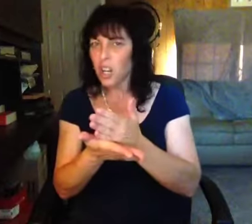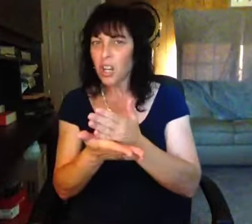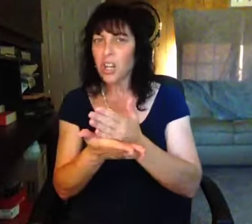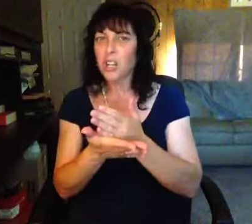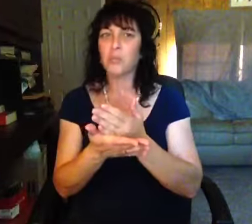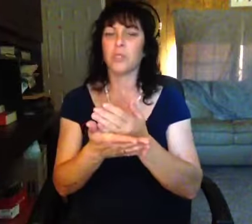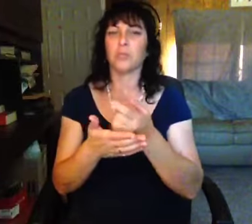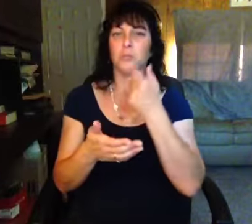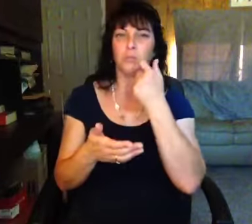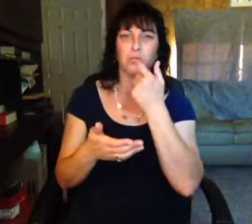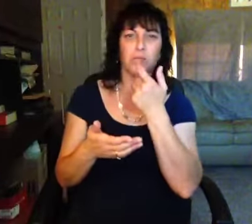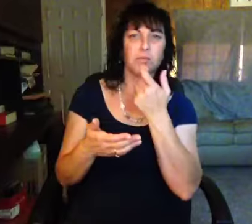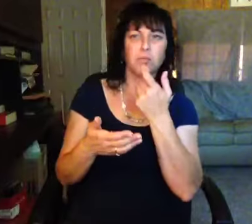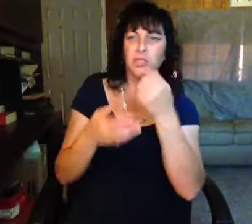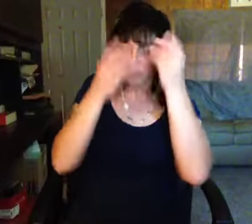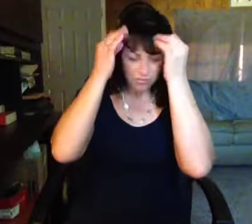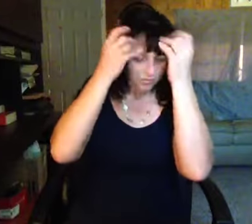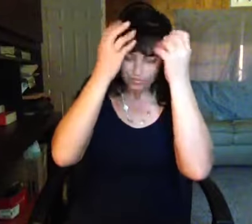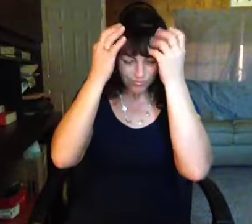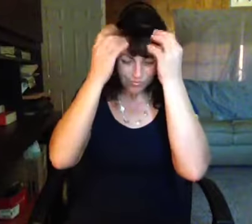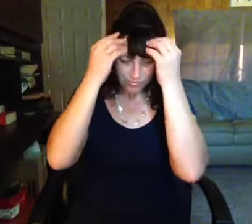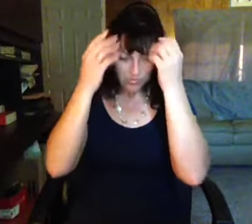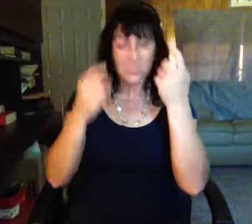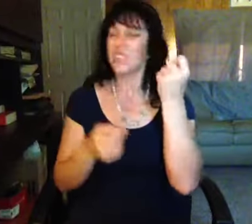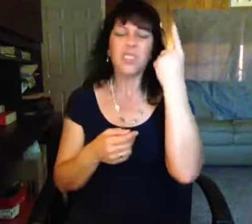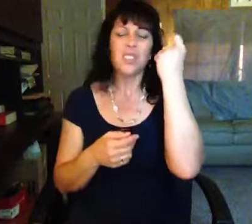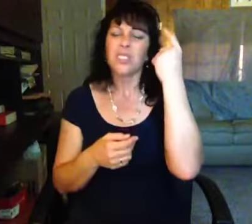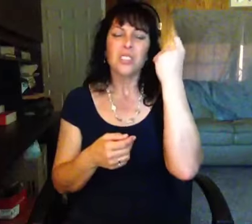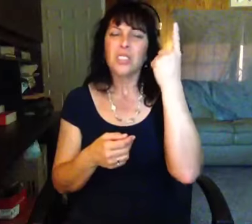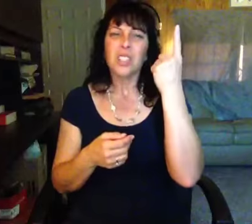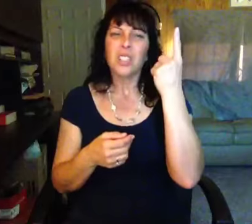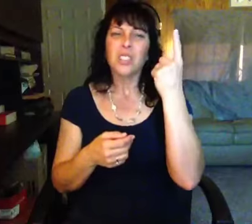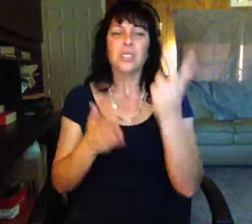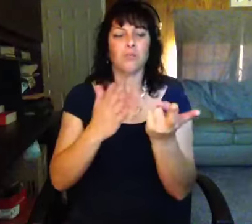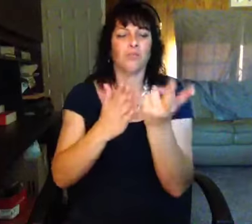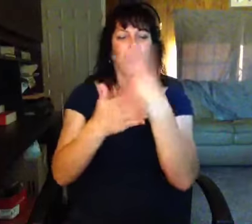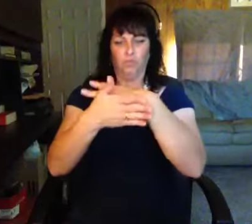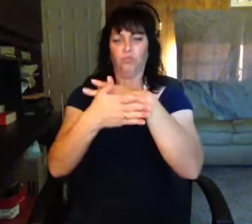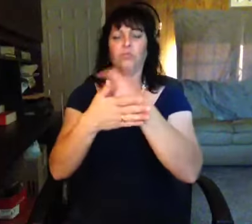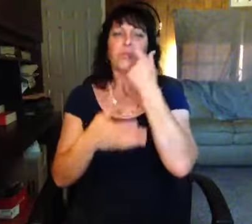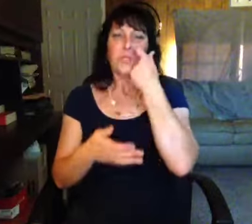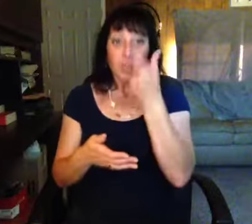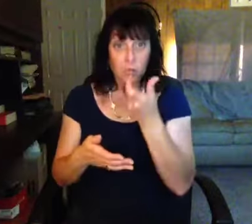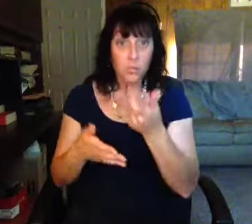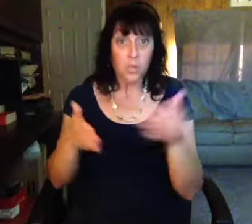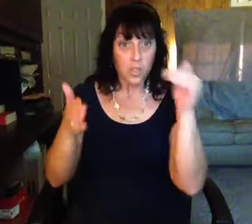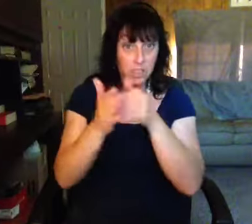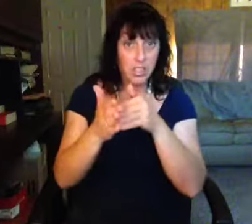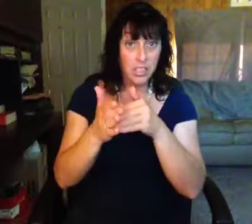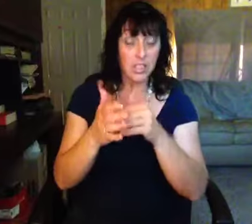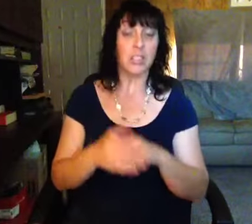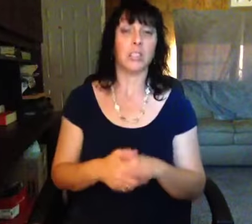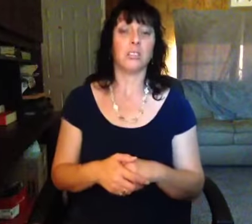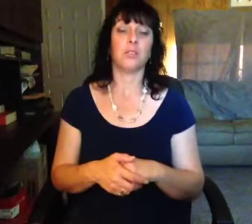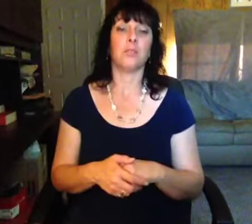they continue. And that way, I think there can be some deeper understanding about the reasons why we're doing the things